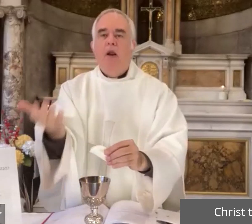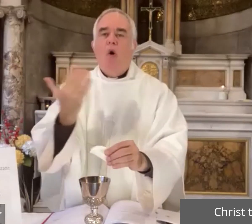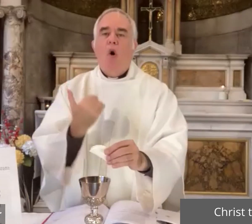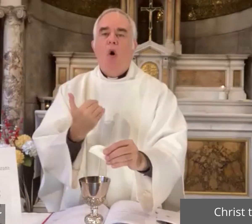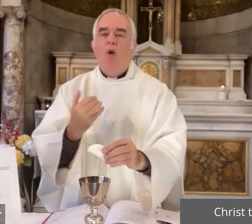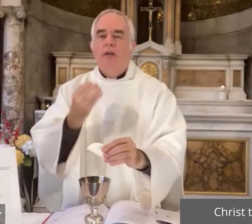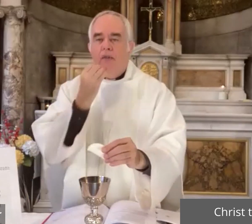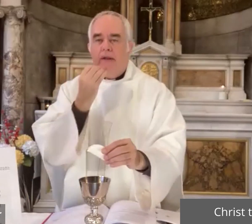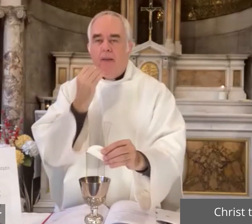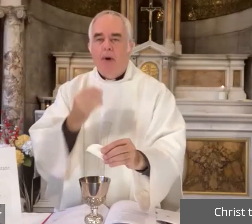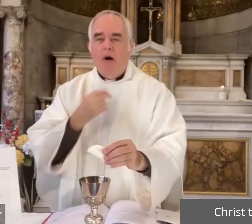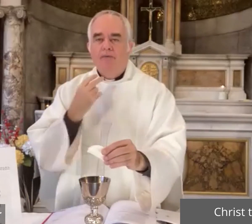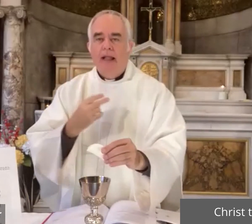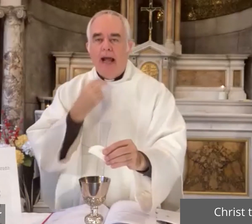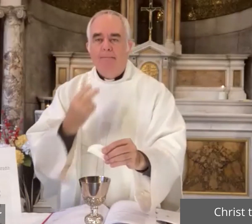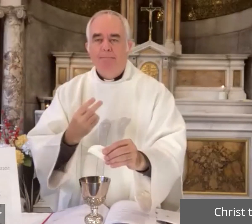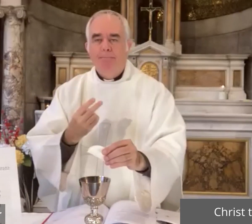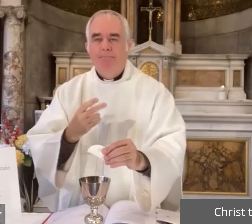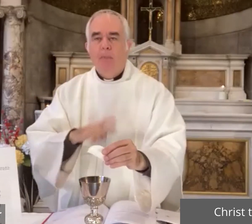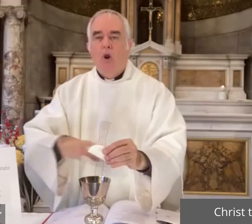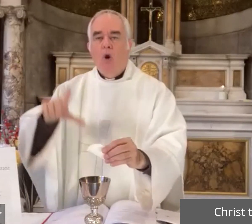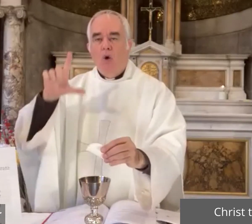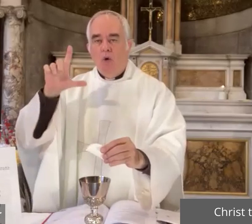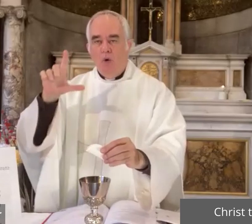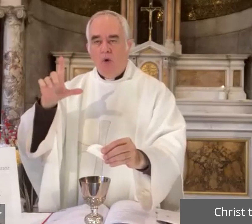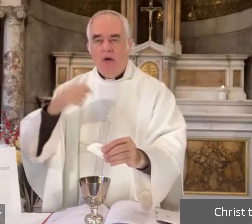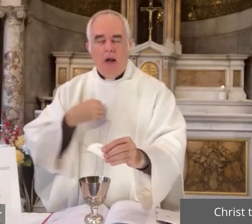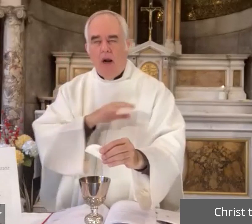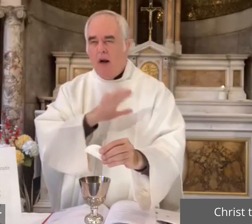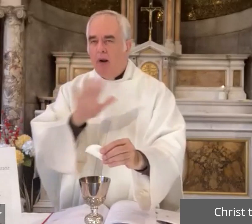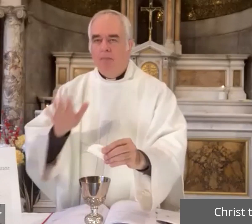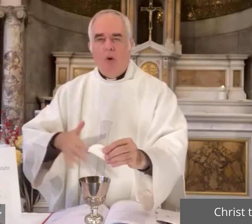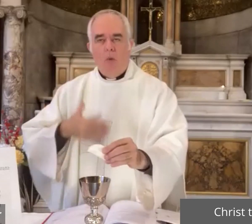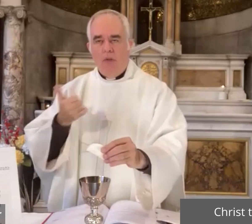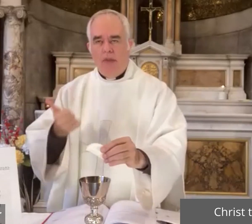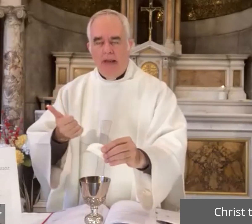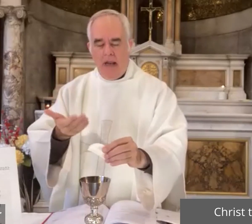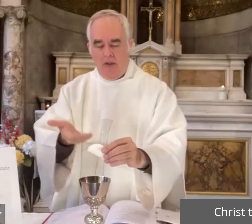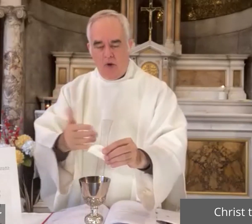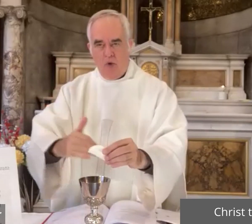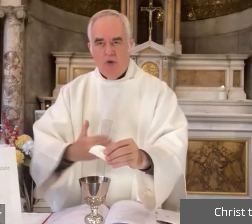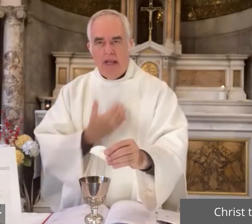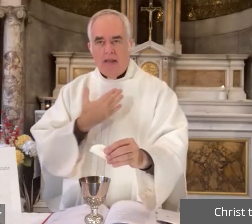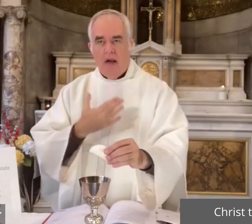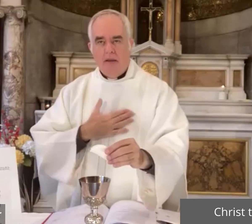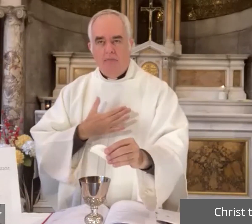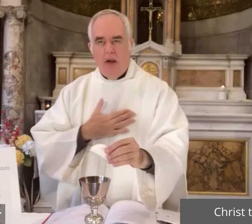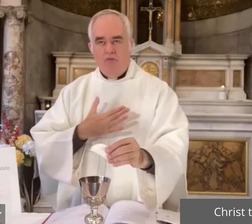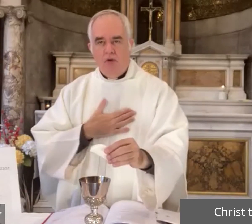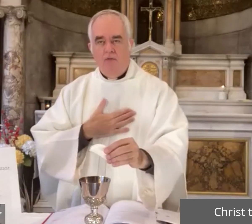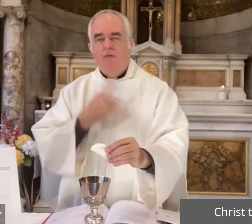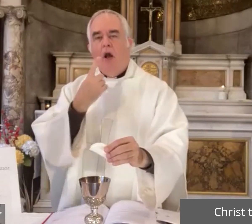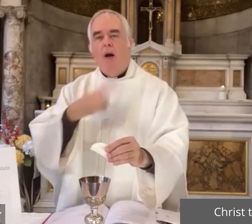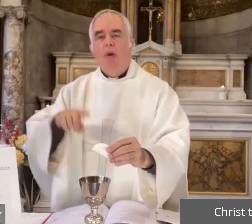we called to the supper of the Lamb. Lord, I am not worthy that you enter under